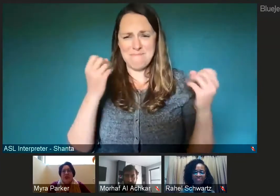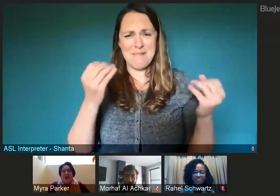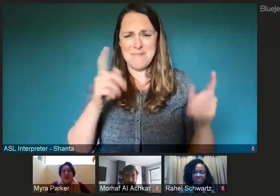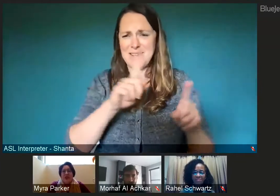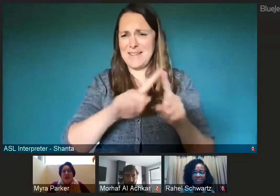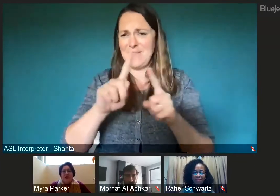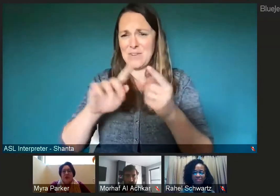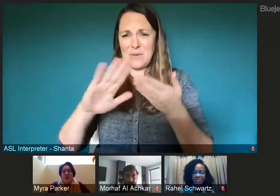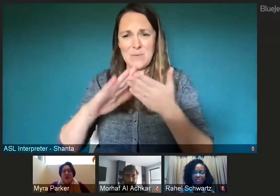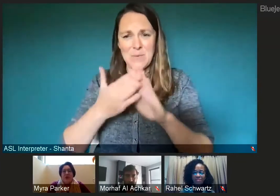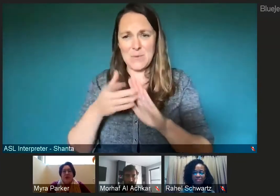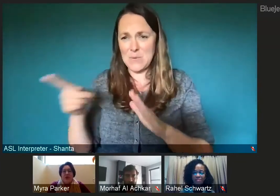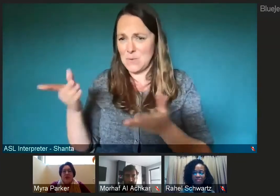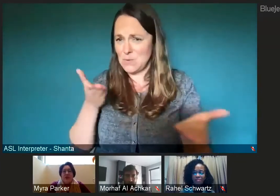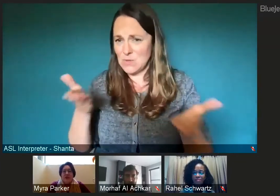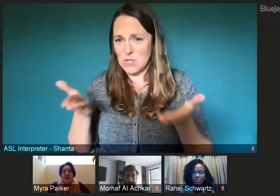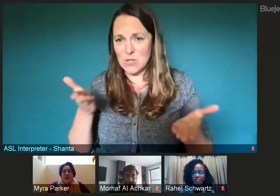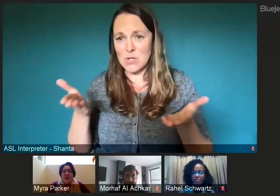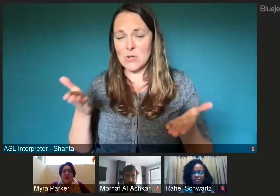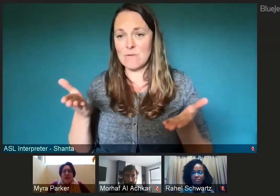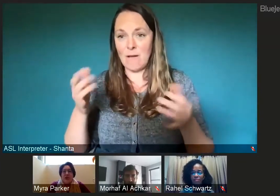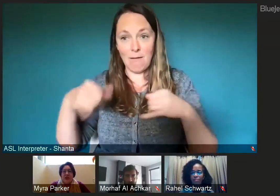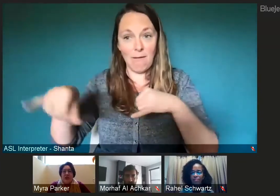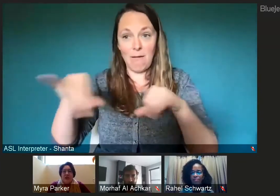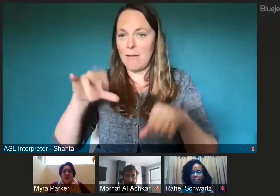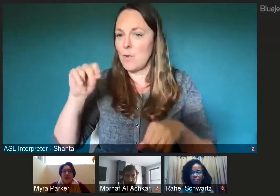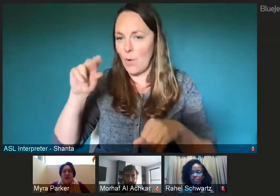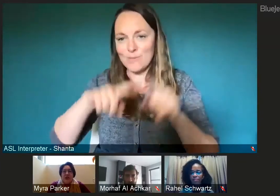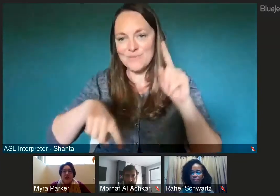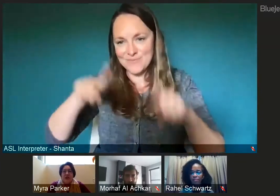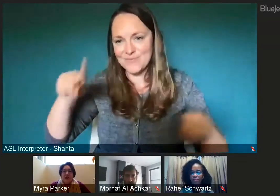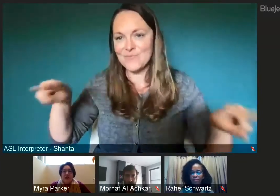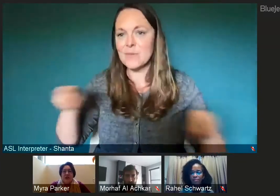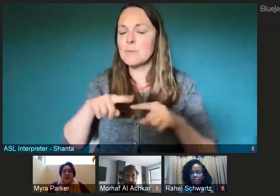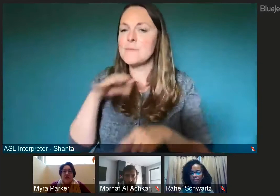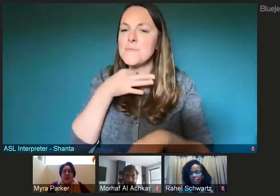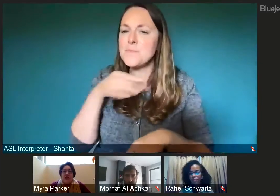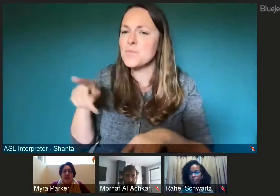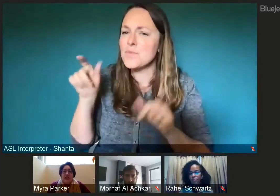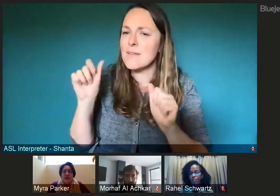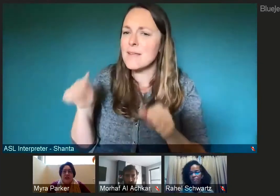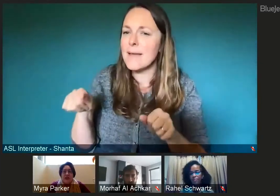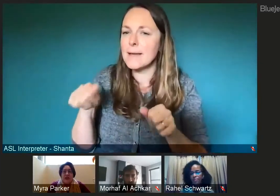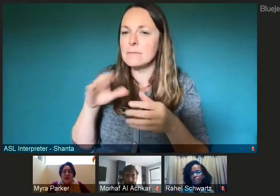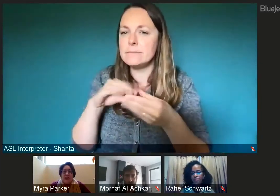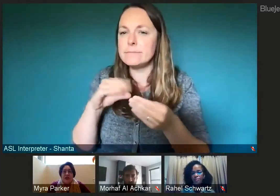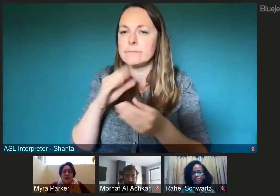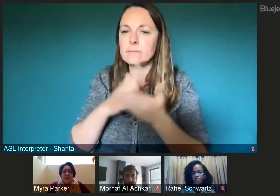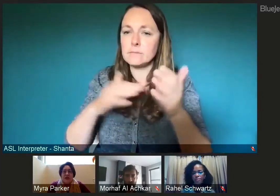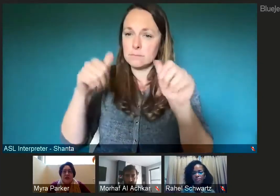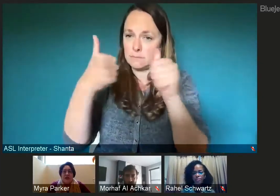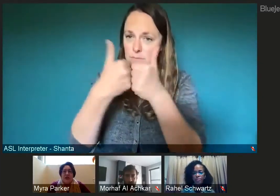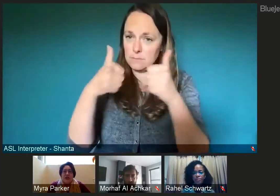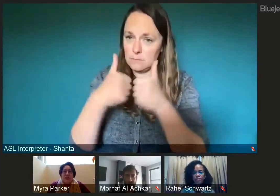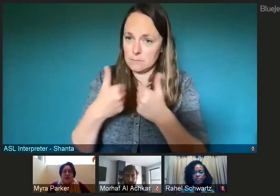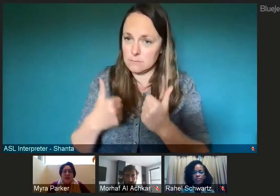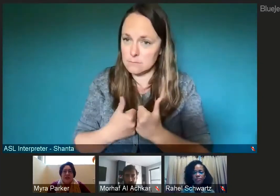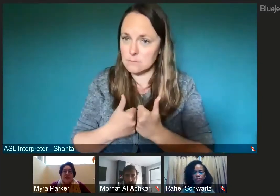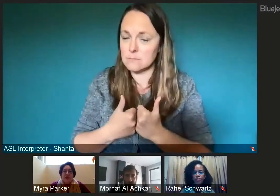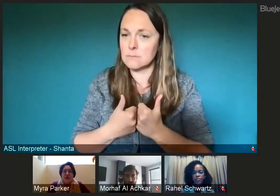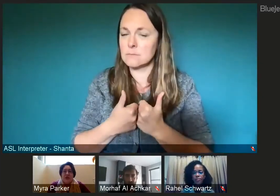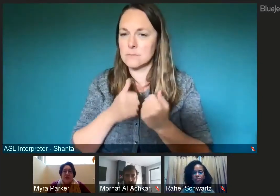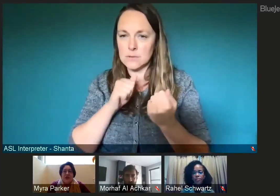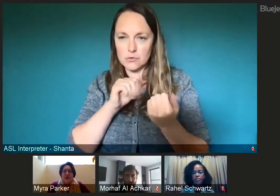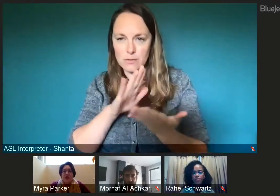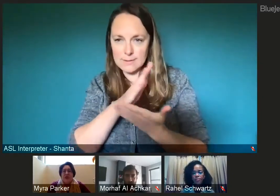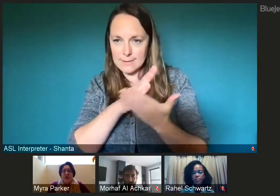serve, but I'm wondering if you can maybe share with us some of the challenges in addressing some